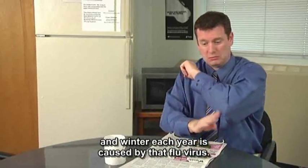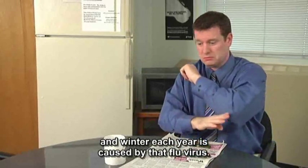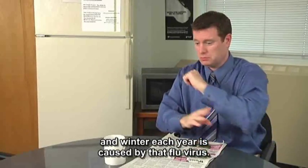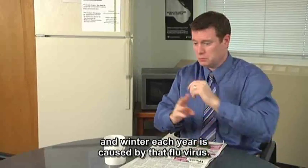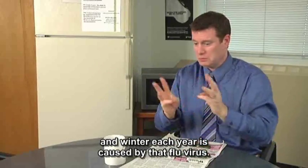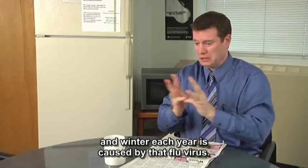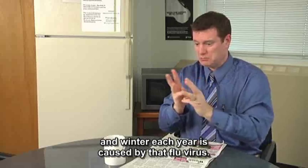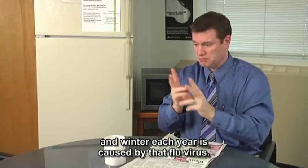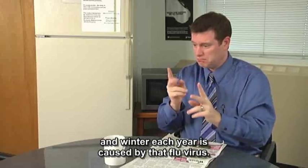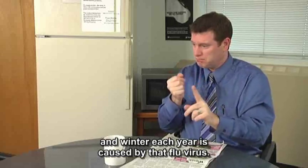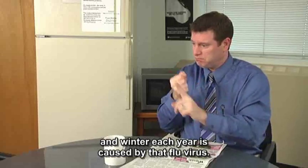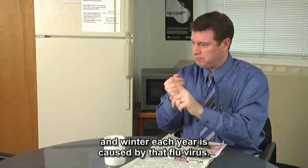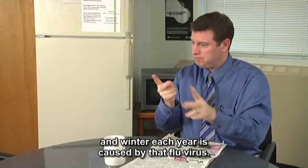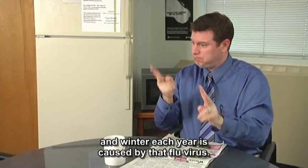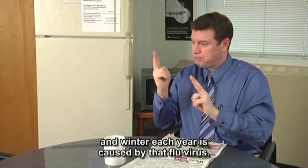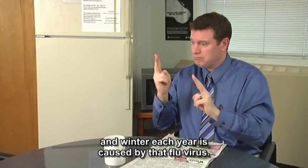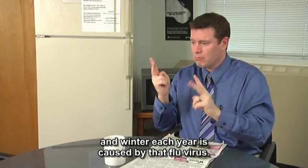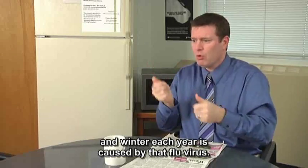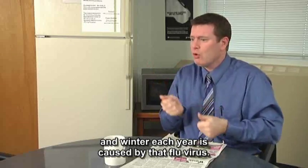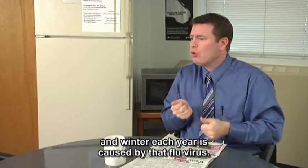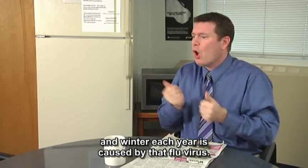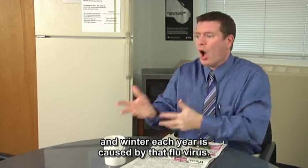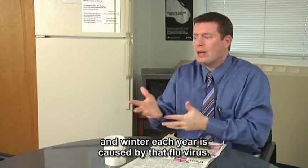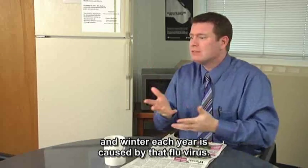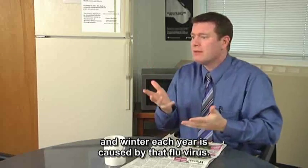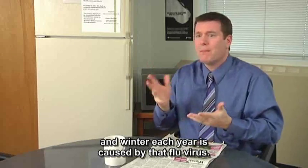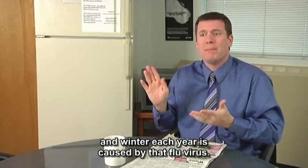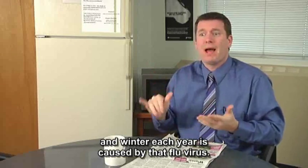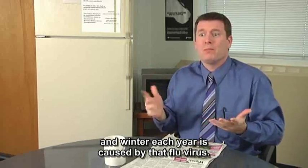is caused by that flu virus.